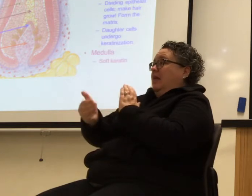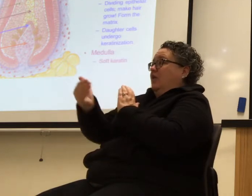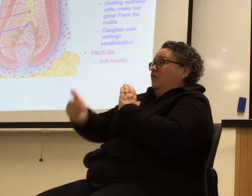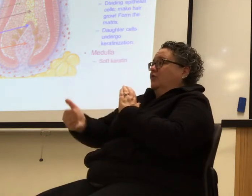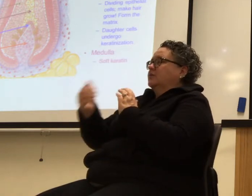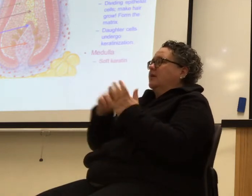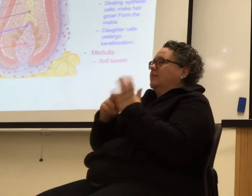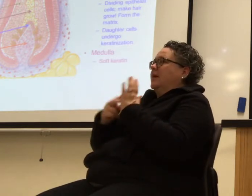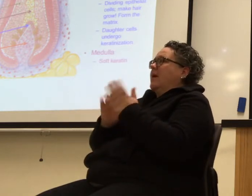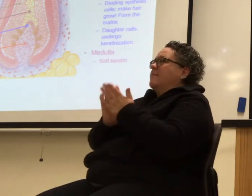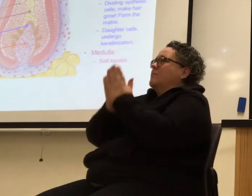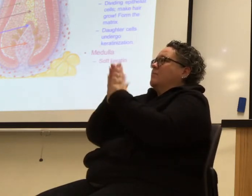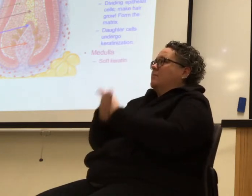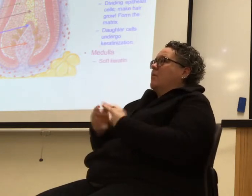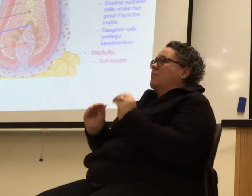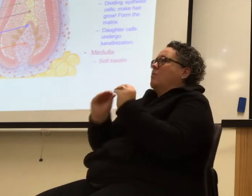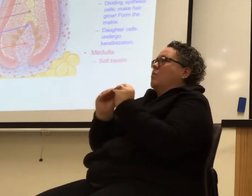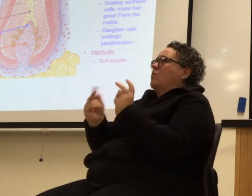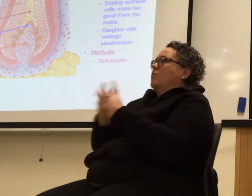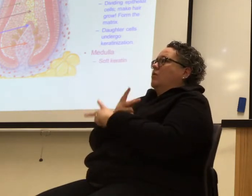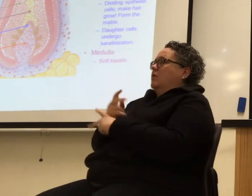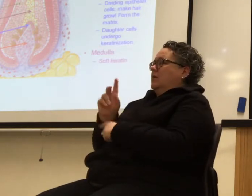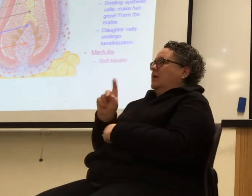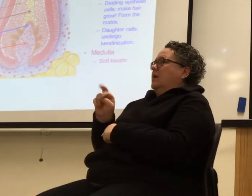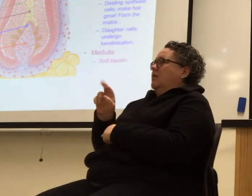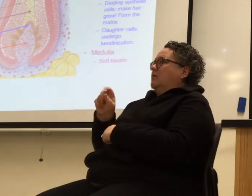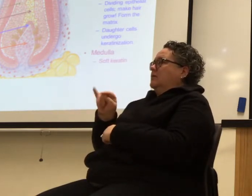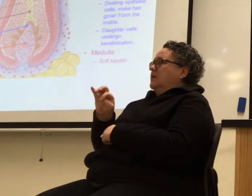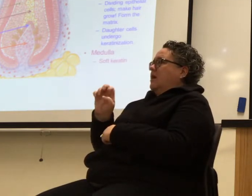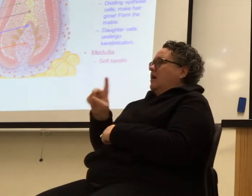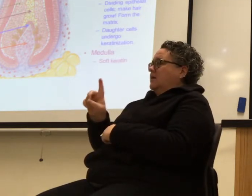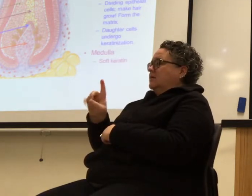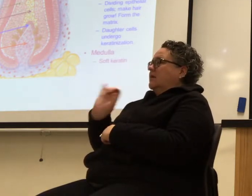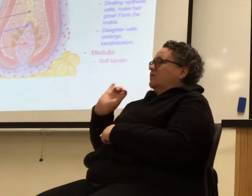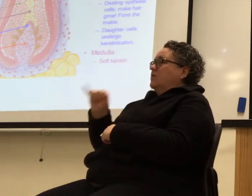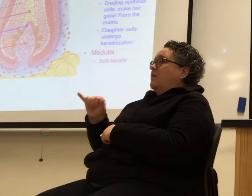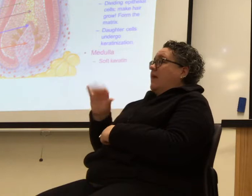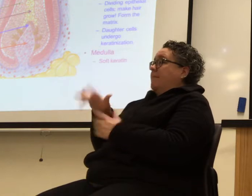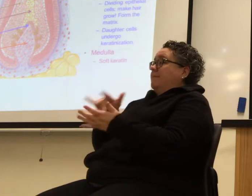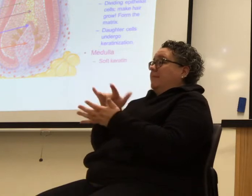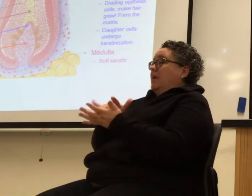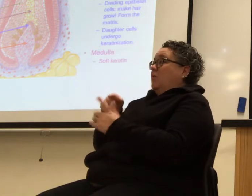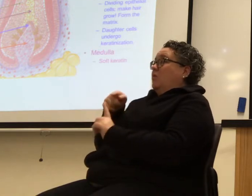So where I have that purple arrow pointing right to the middle is called the medulla.